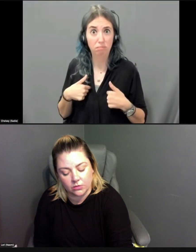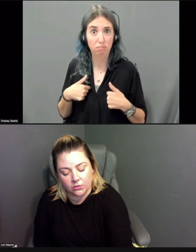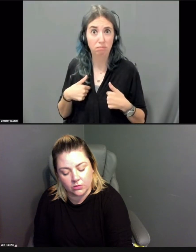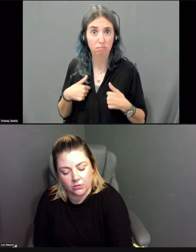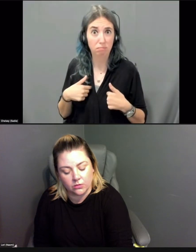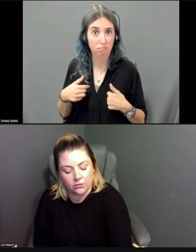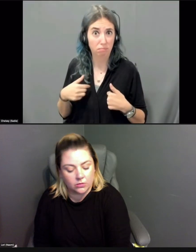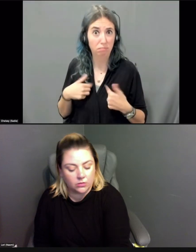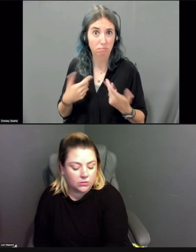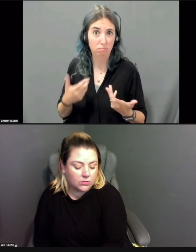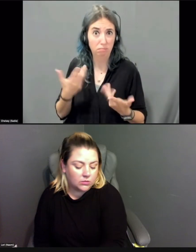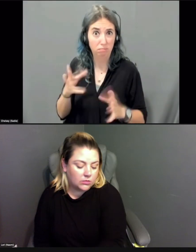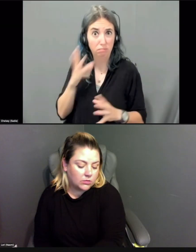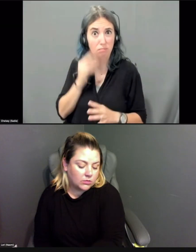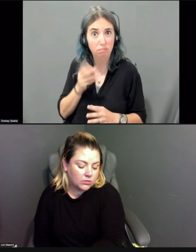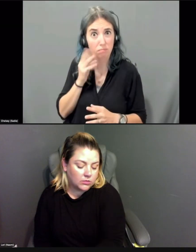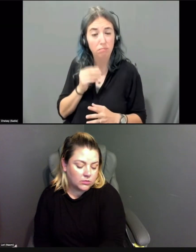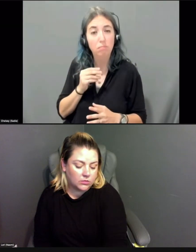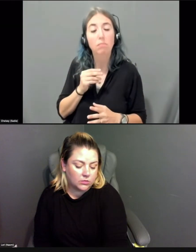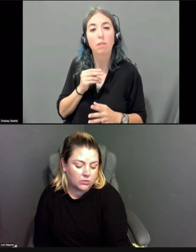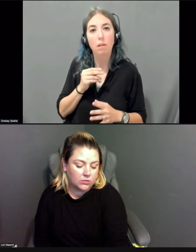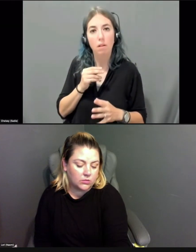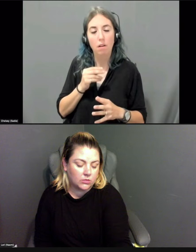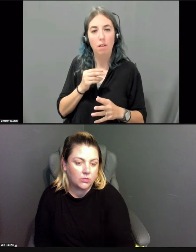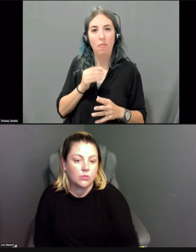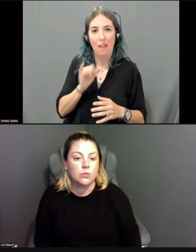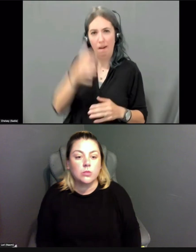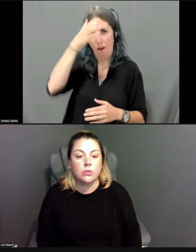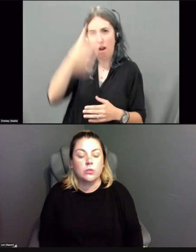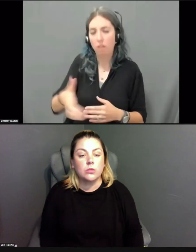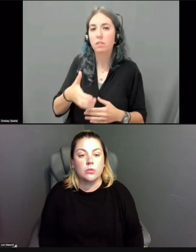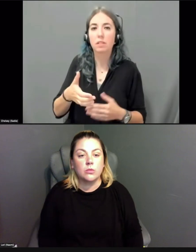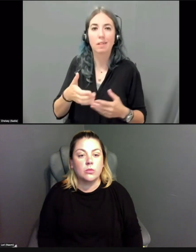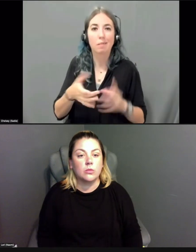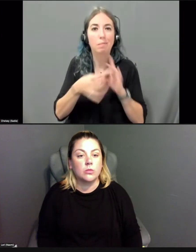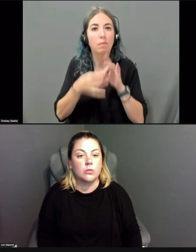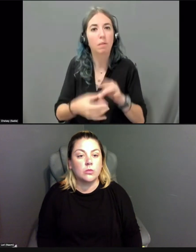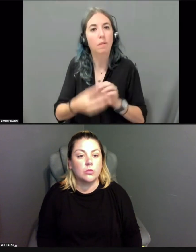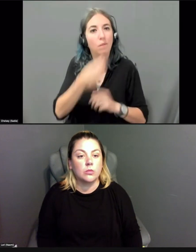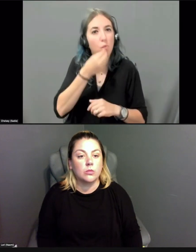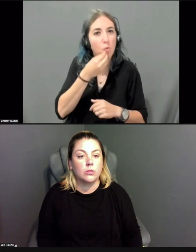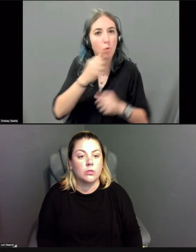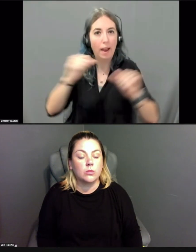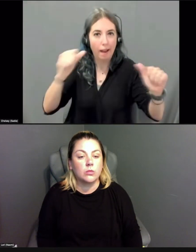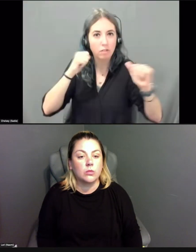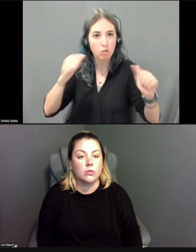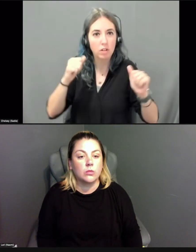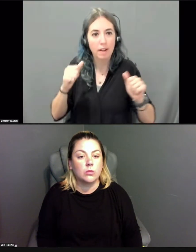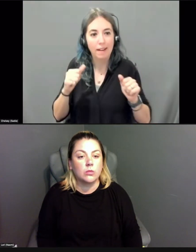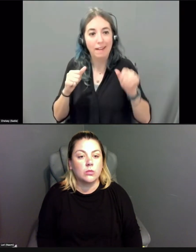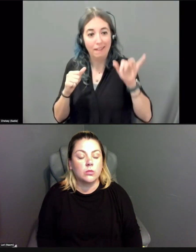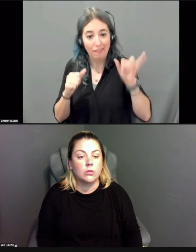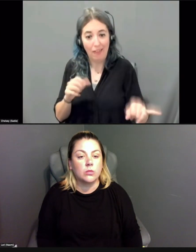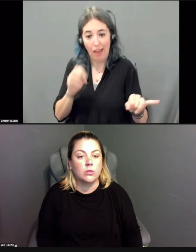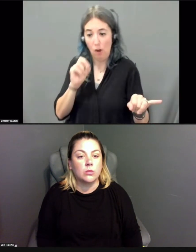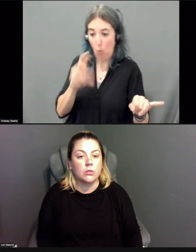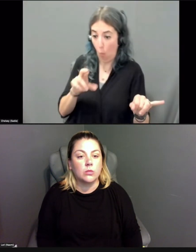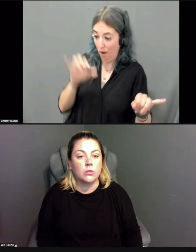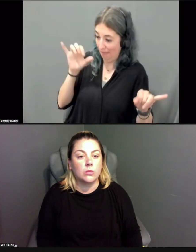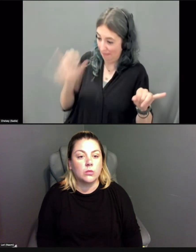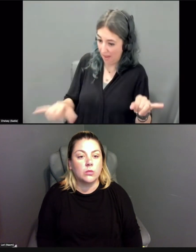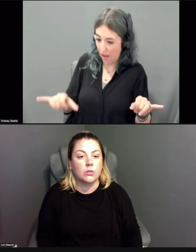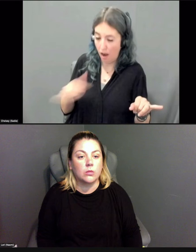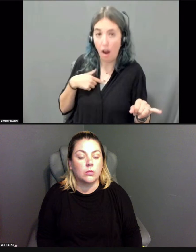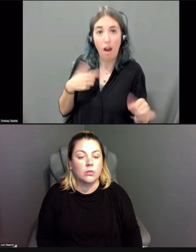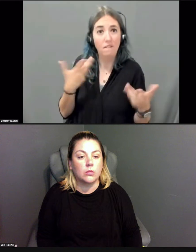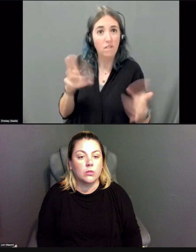let go of that binary thinking with eating and exercise, that I had to look this one specific way, that opened the